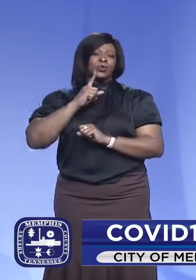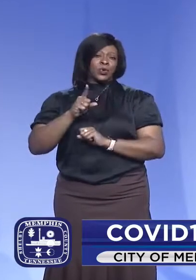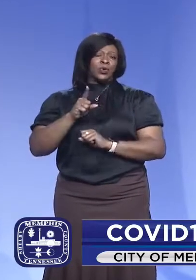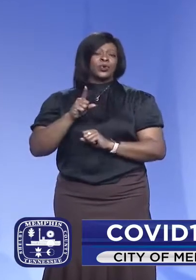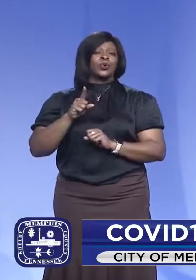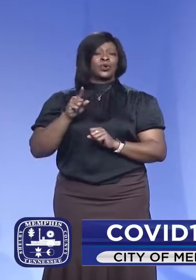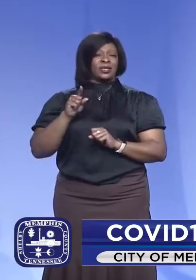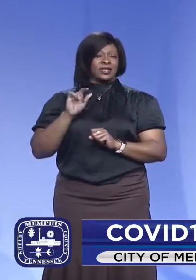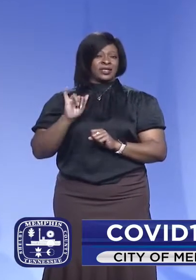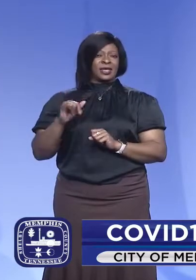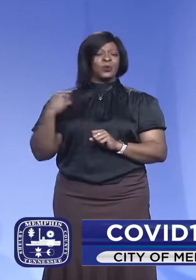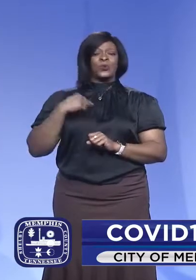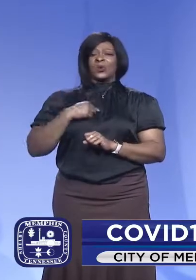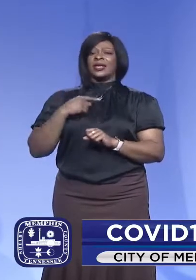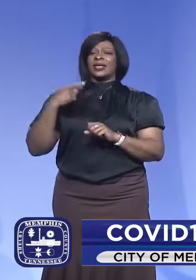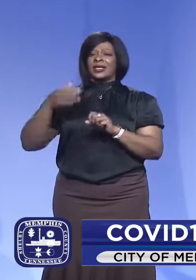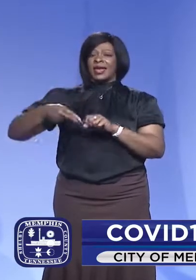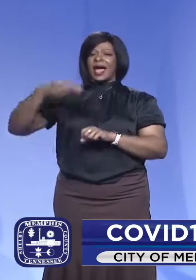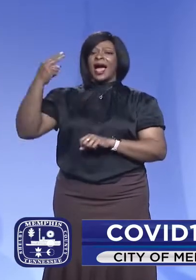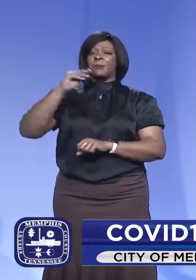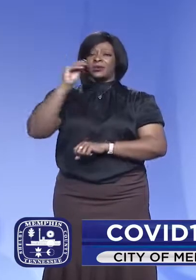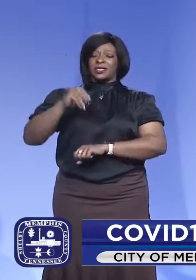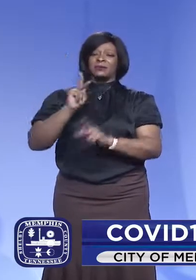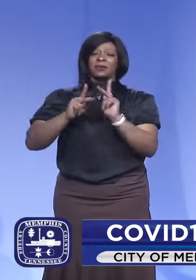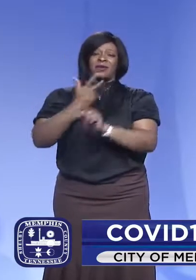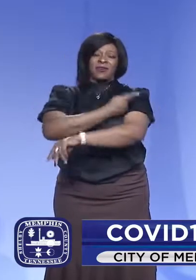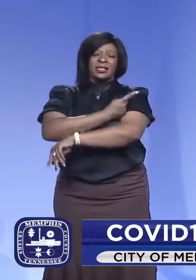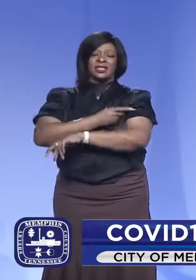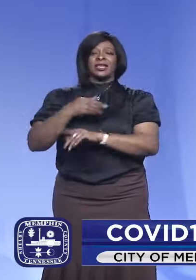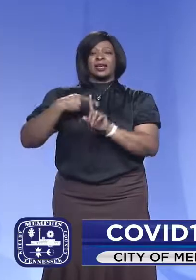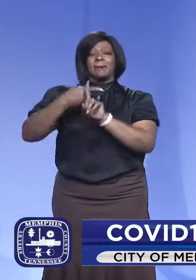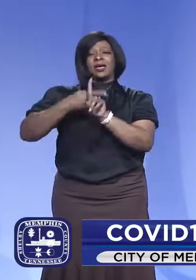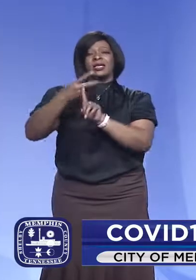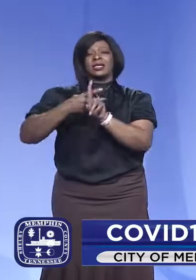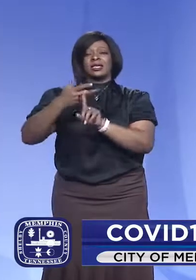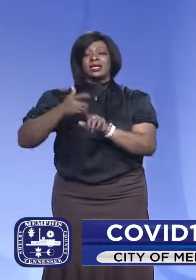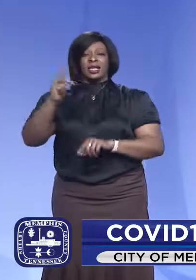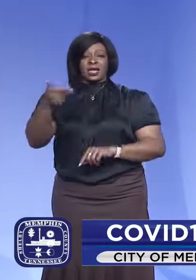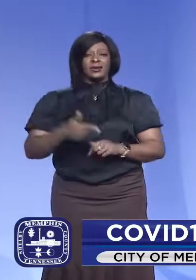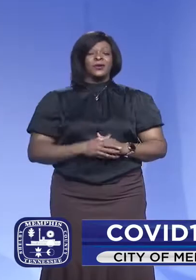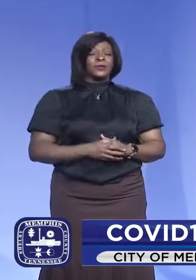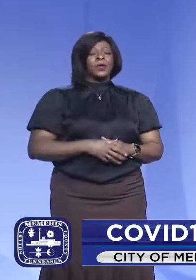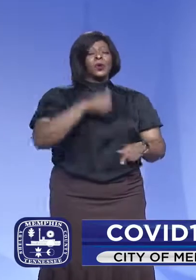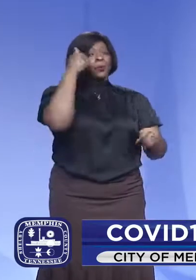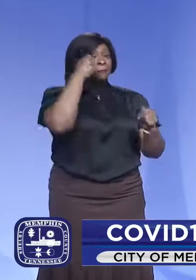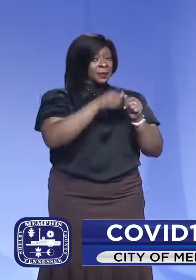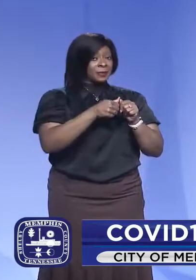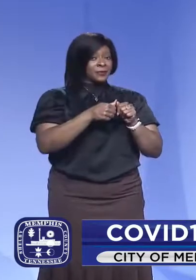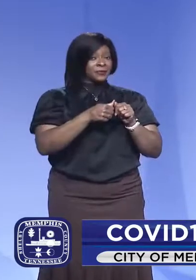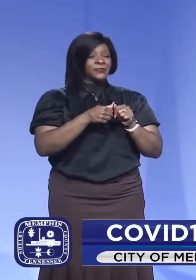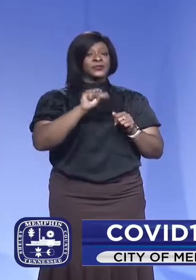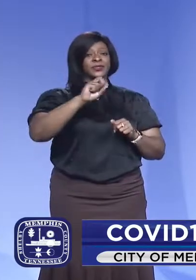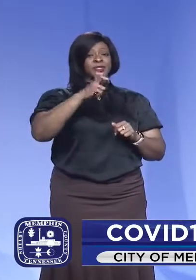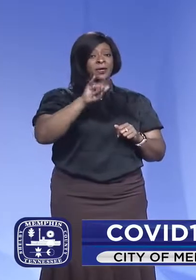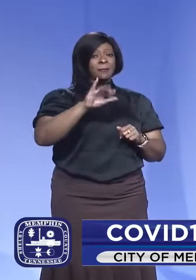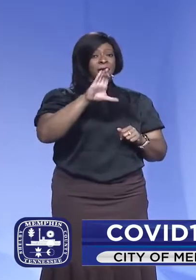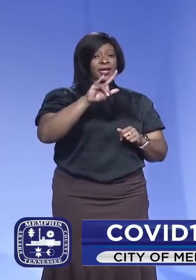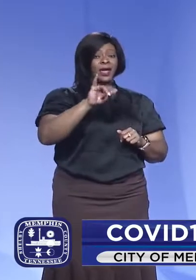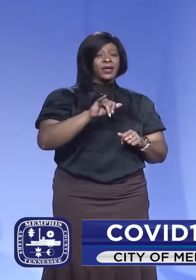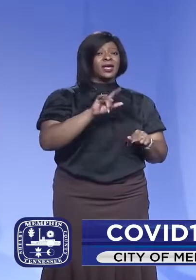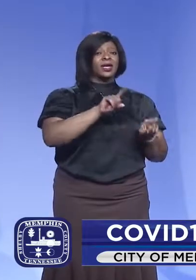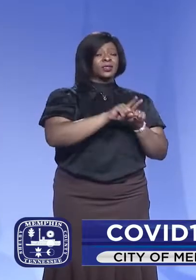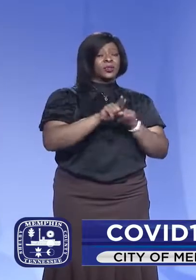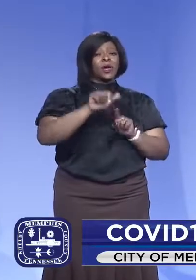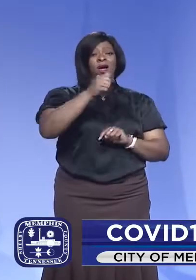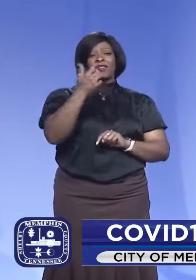that we can get the highest percentage vaccinated in the coming months. So a couple things to keep in mind, because Shelby County as well as the